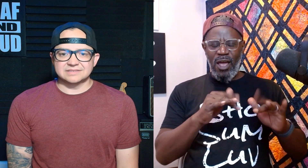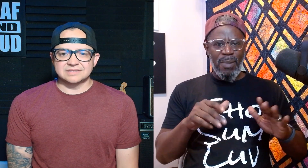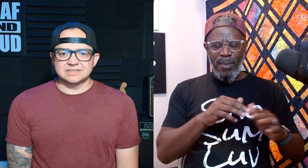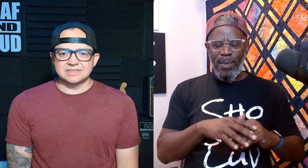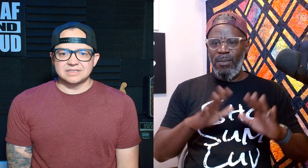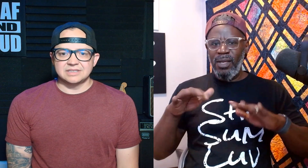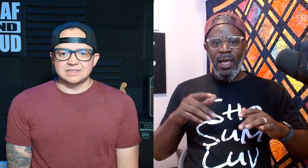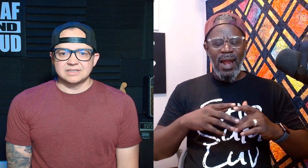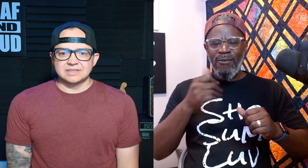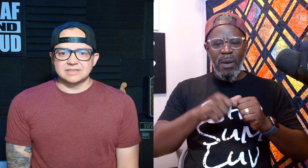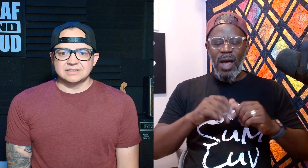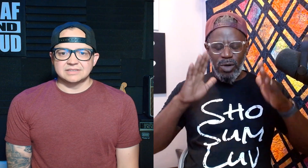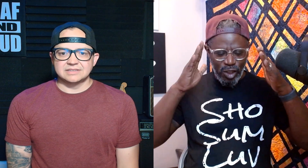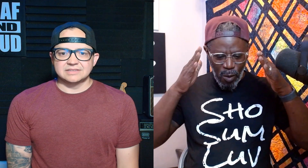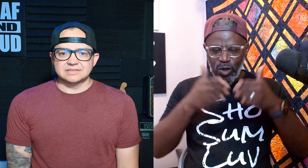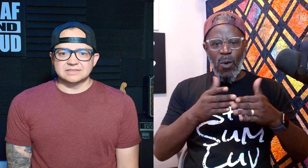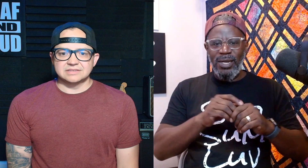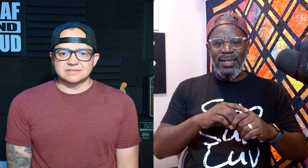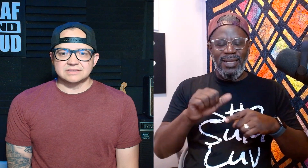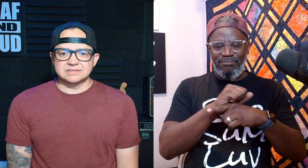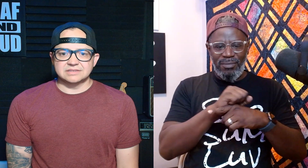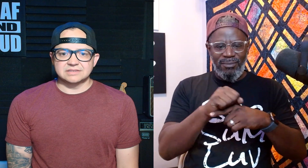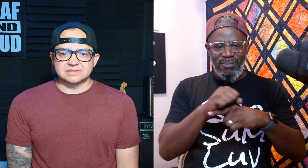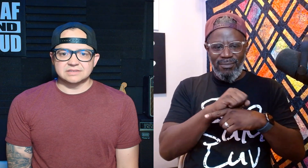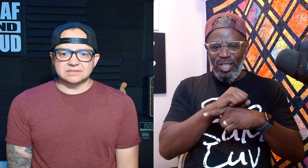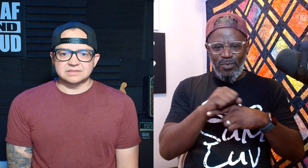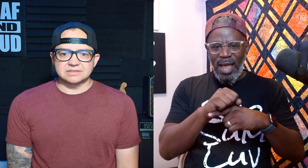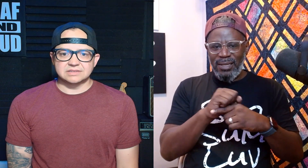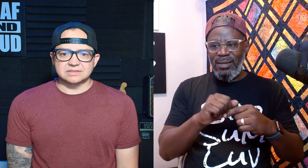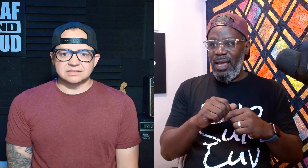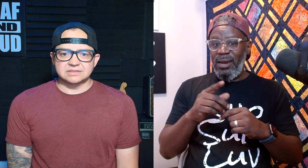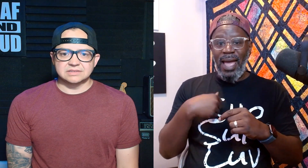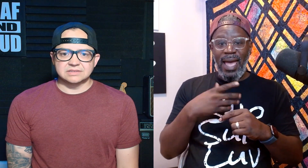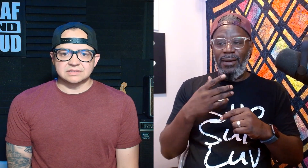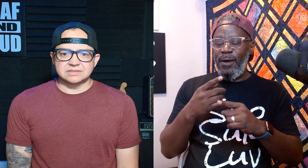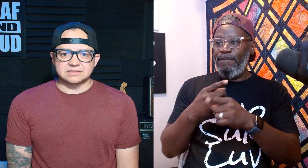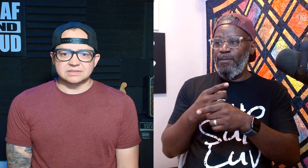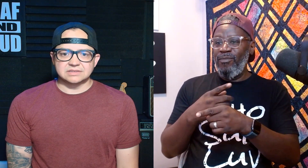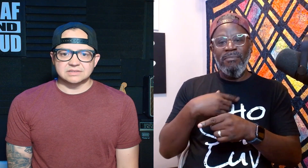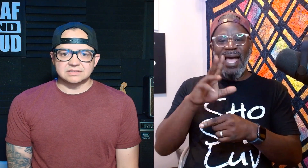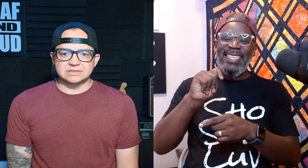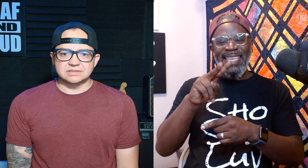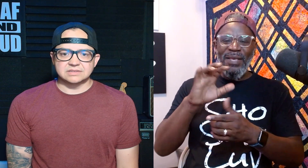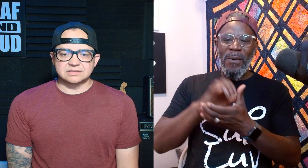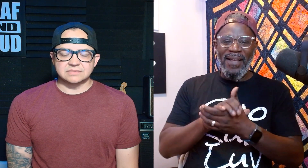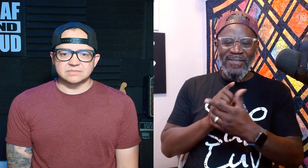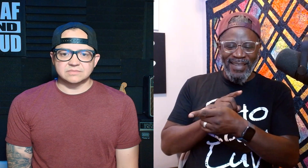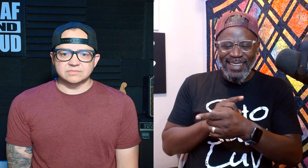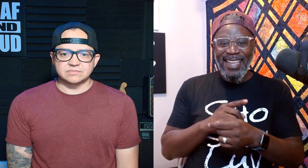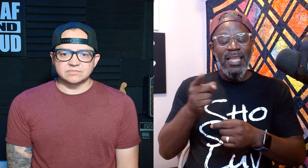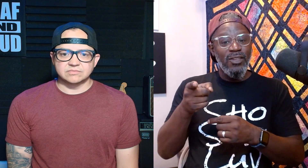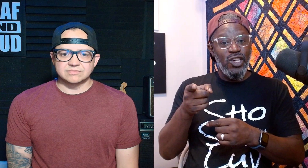were there, boom, boom, boom, boom. And I remember I was so zoned into this practice, and I had my TV